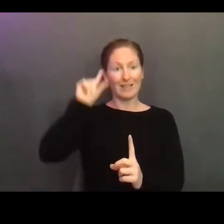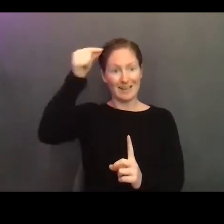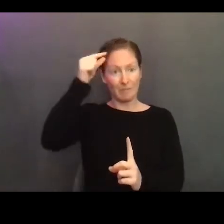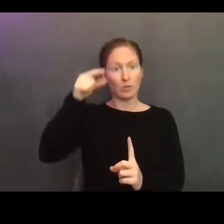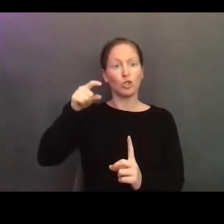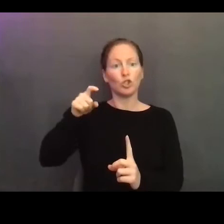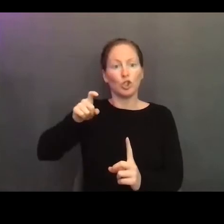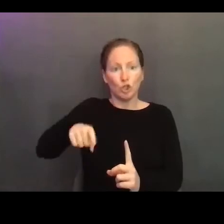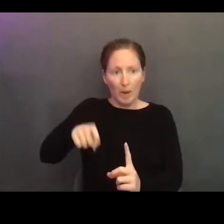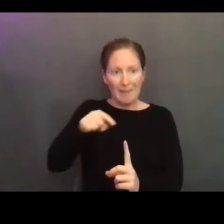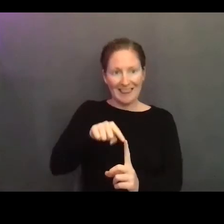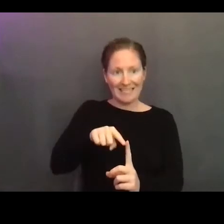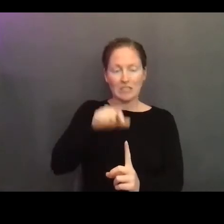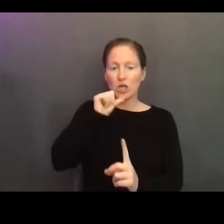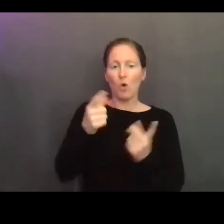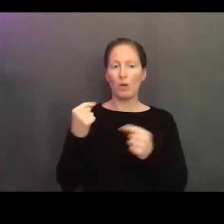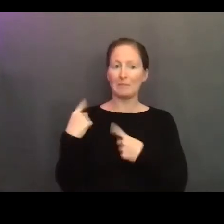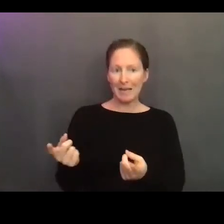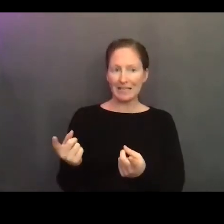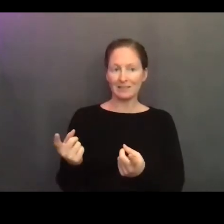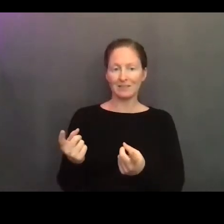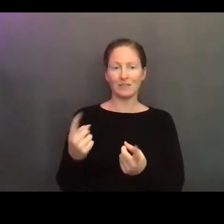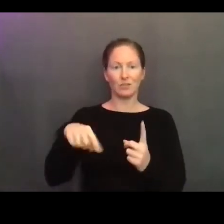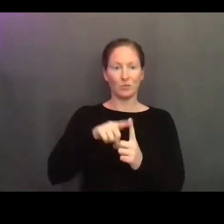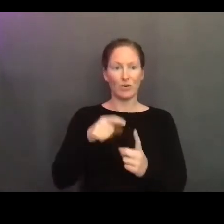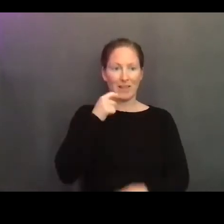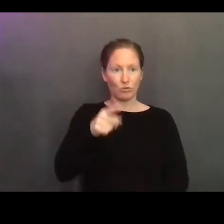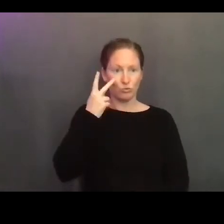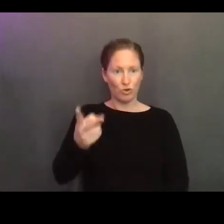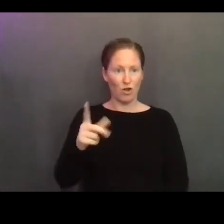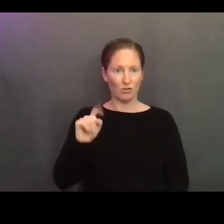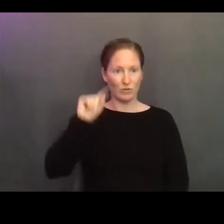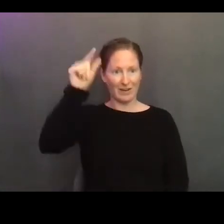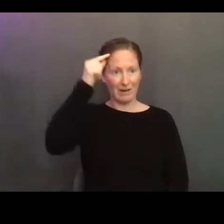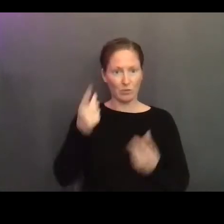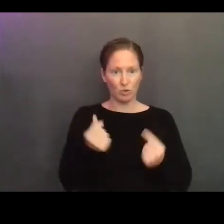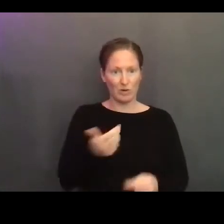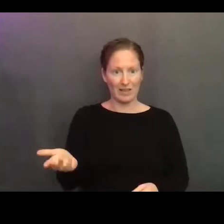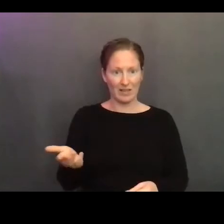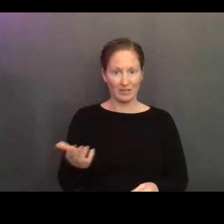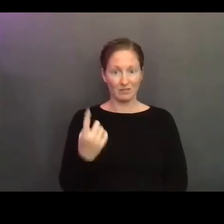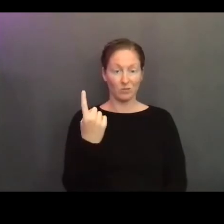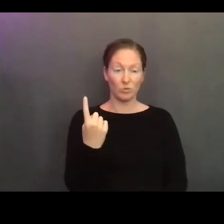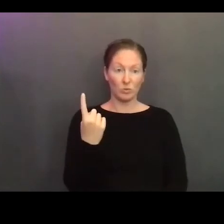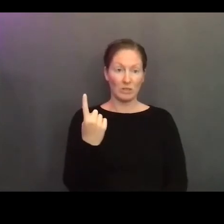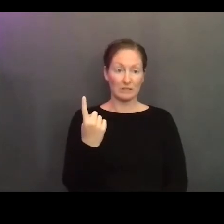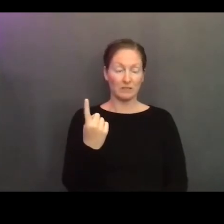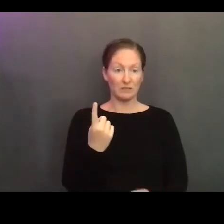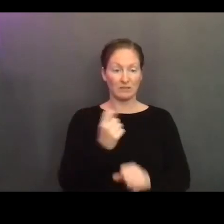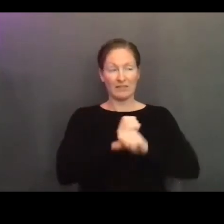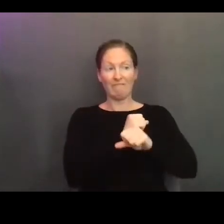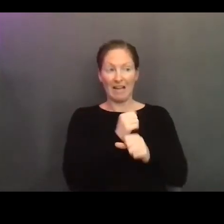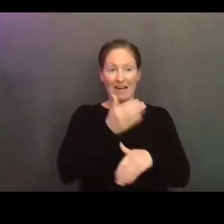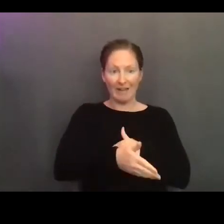be, not what we've let it become, right? When's the last time you saw a lieutenant governor do anything besides defend himself from sexual harassment or sexual assault